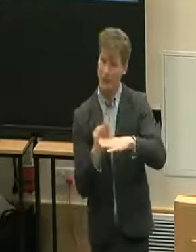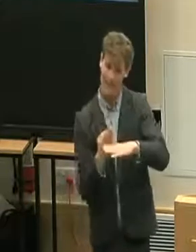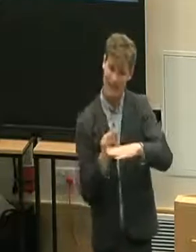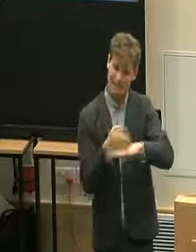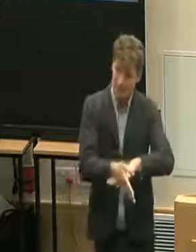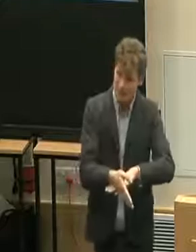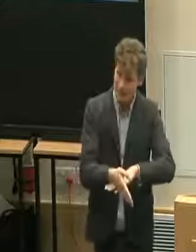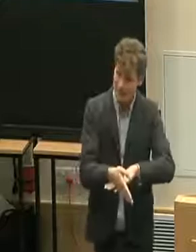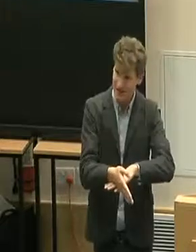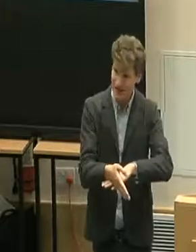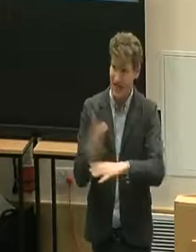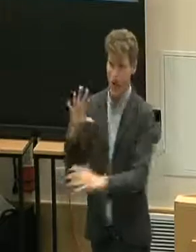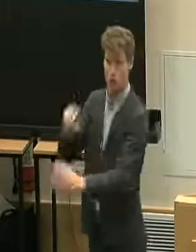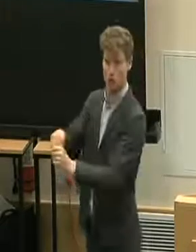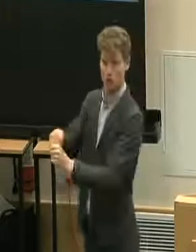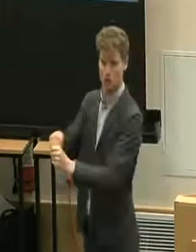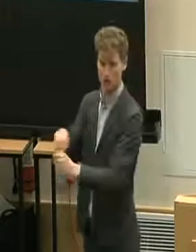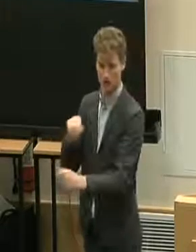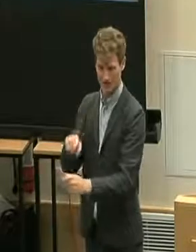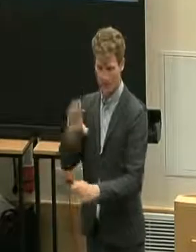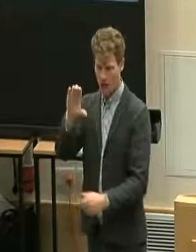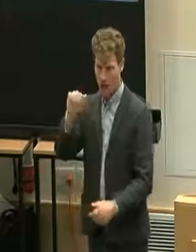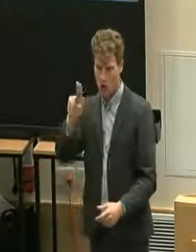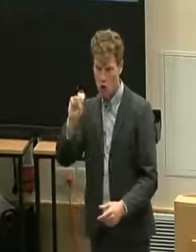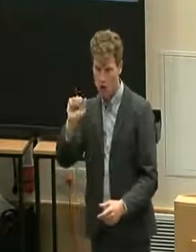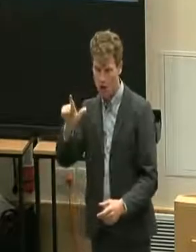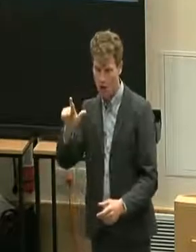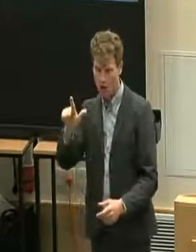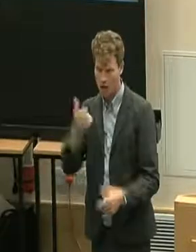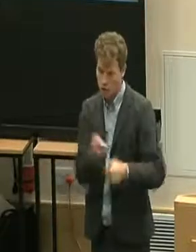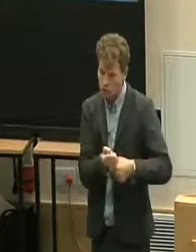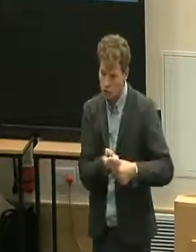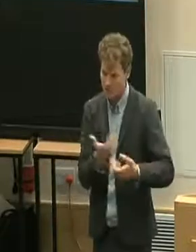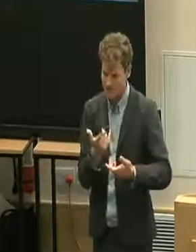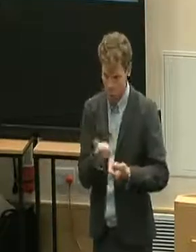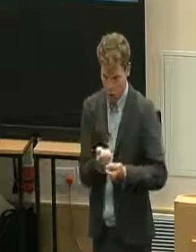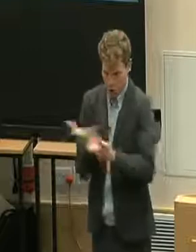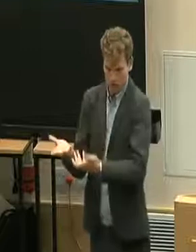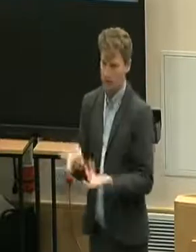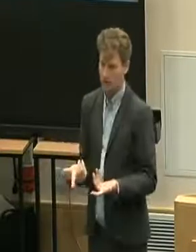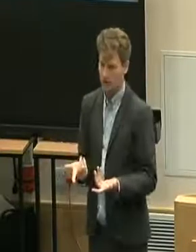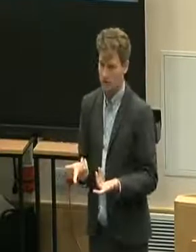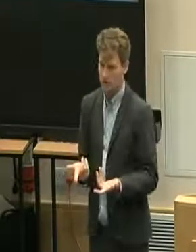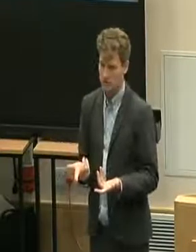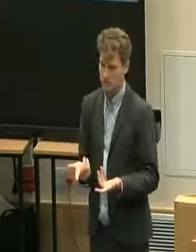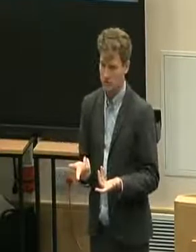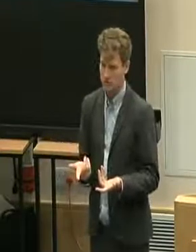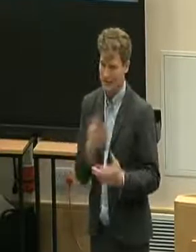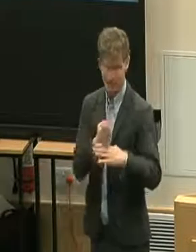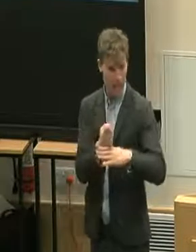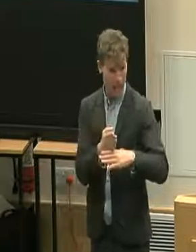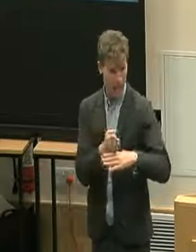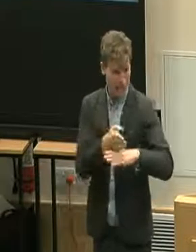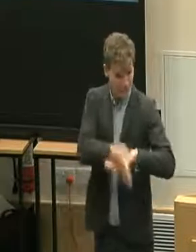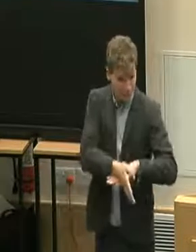Accessibility is making the world usable by the widest spectrum of abilities